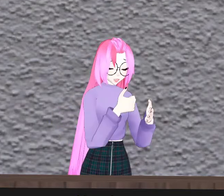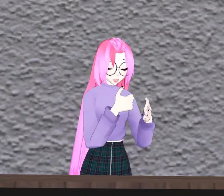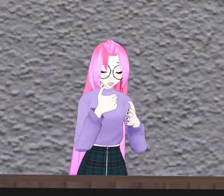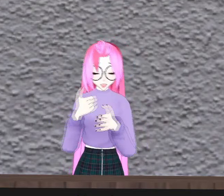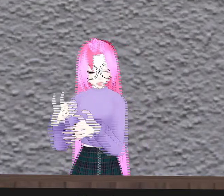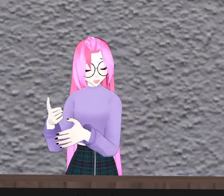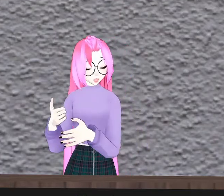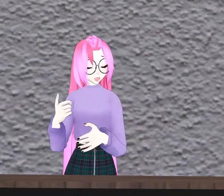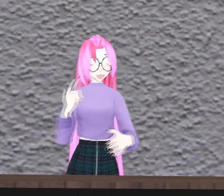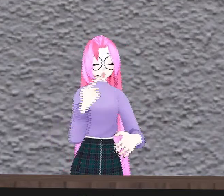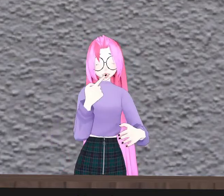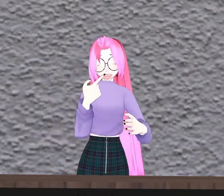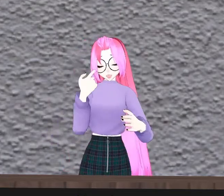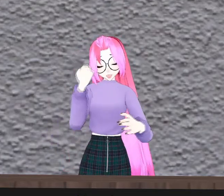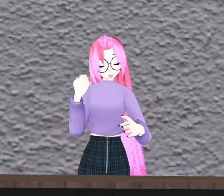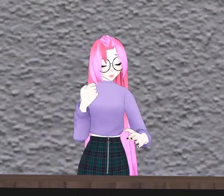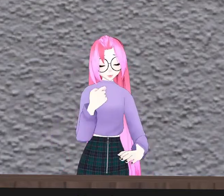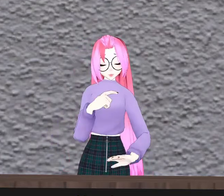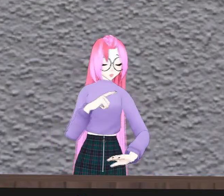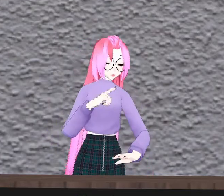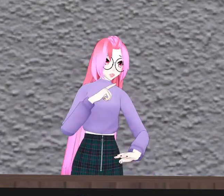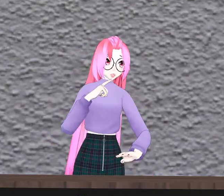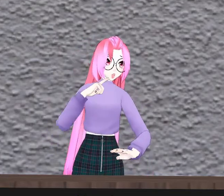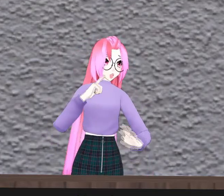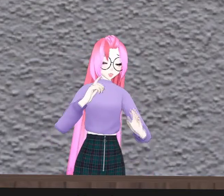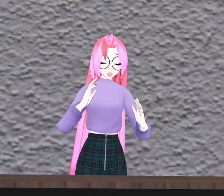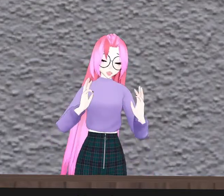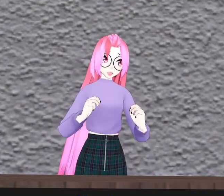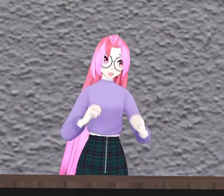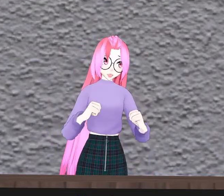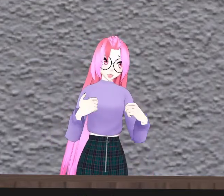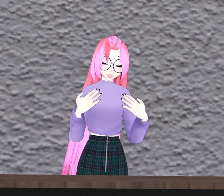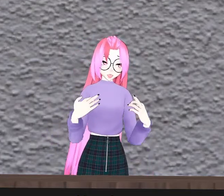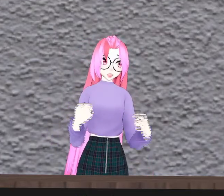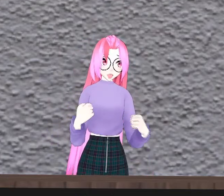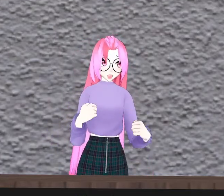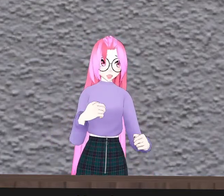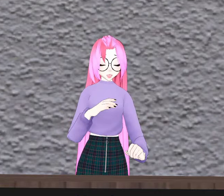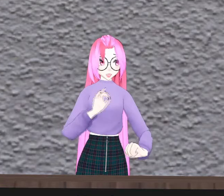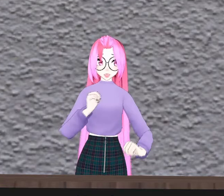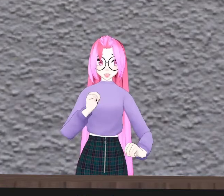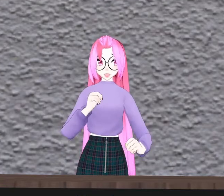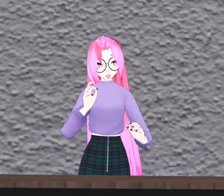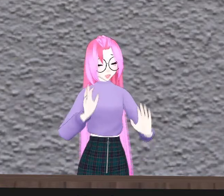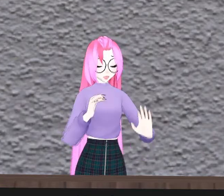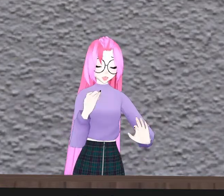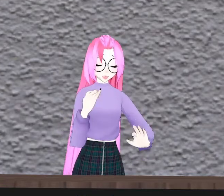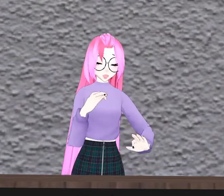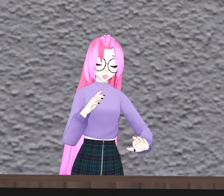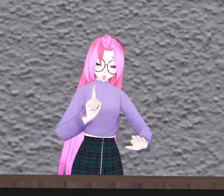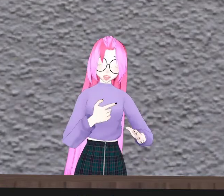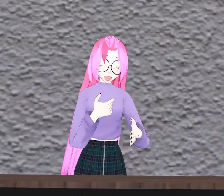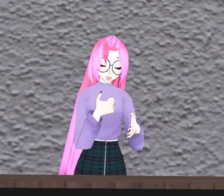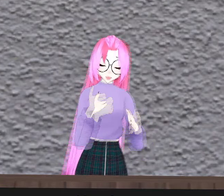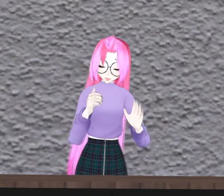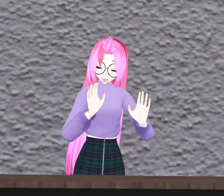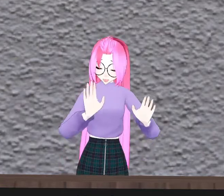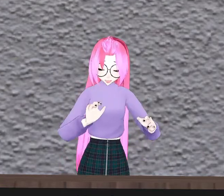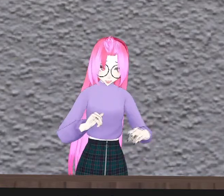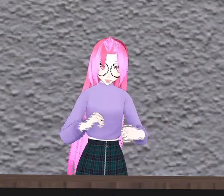needing help all the time, because deaf people are capable and strong, and if they need help, accept that they